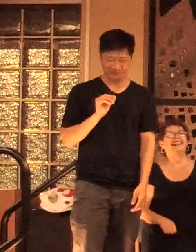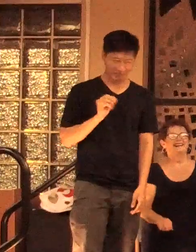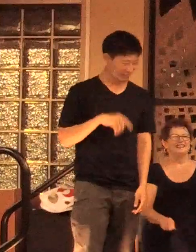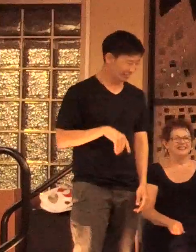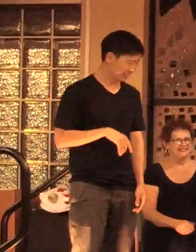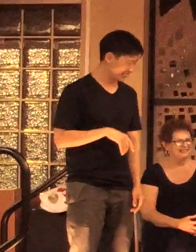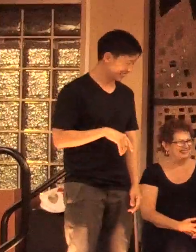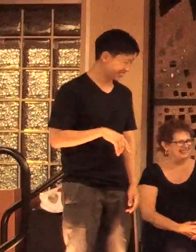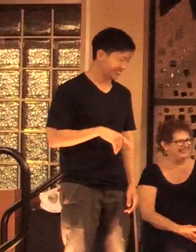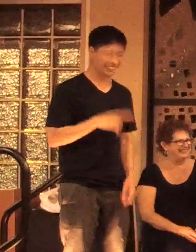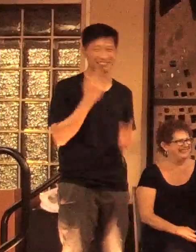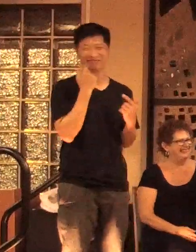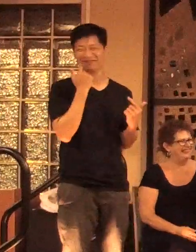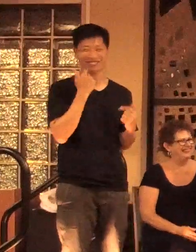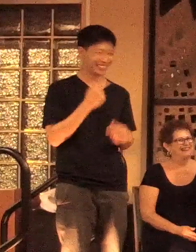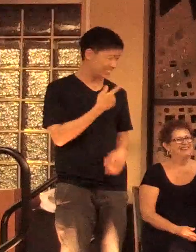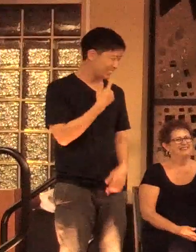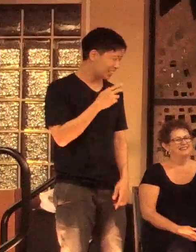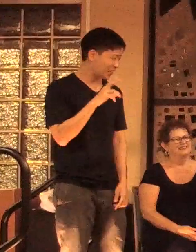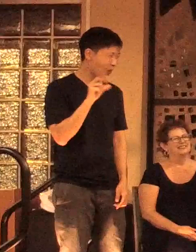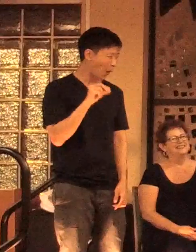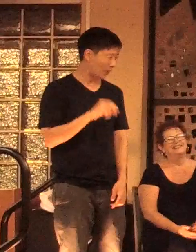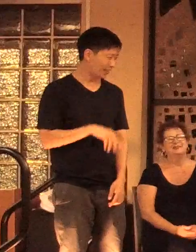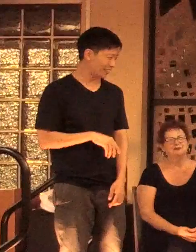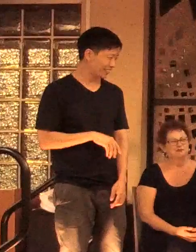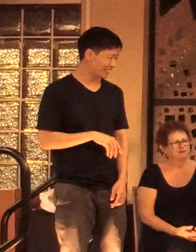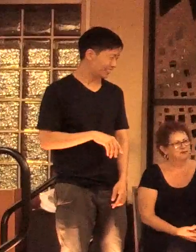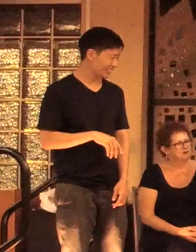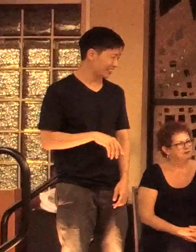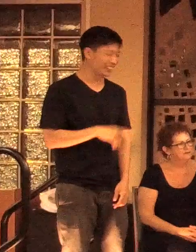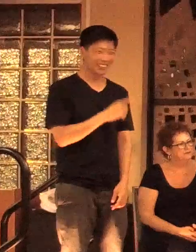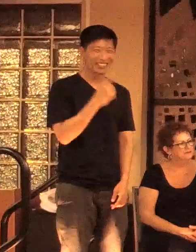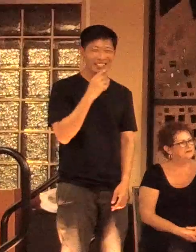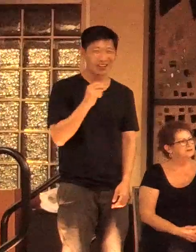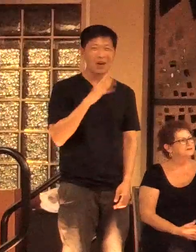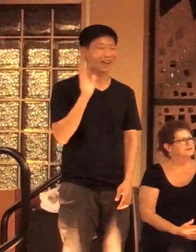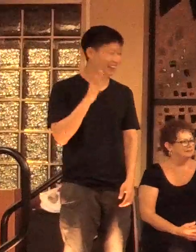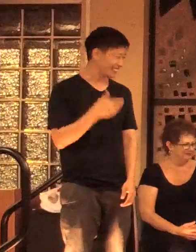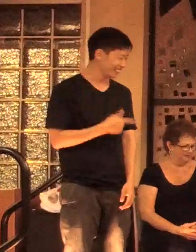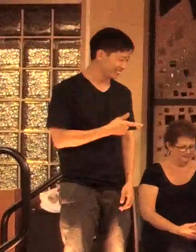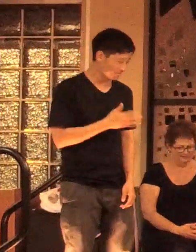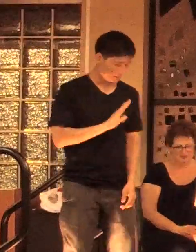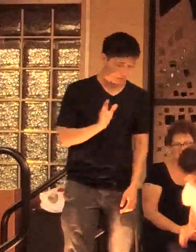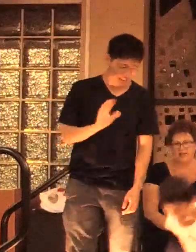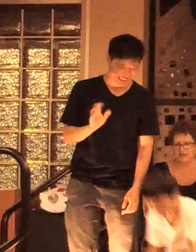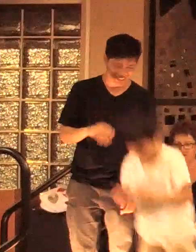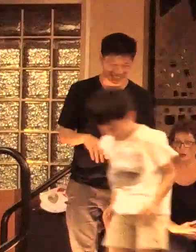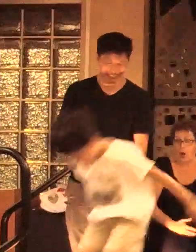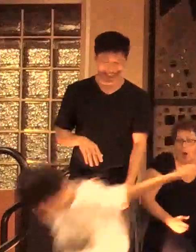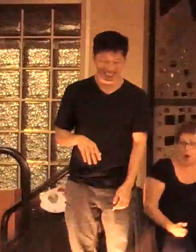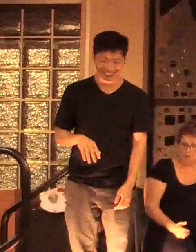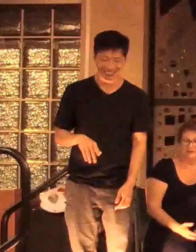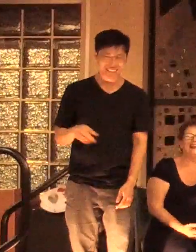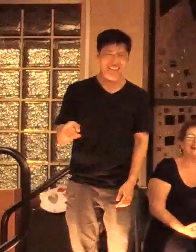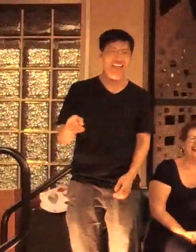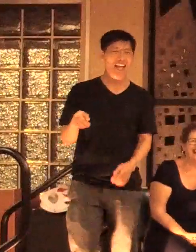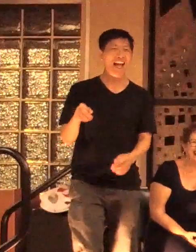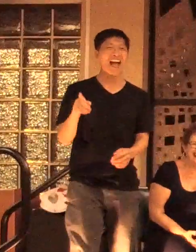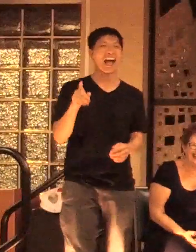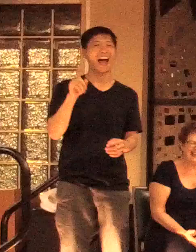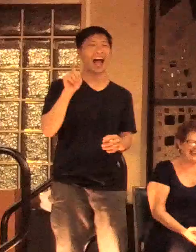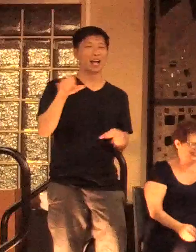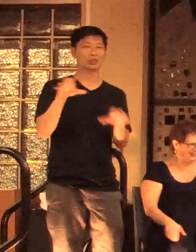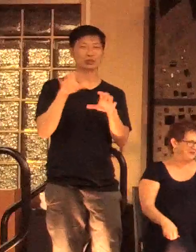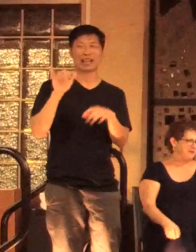Say it there. Just say no. And you can leave. Okay. Well, he just had to do it, so he's a little